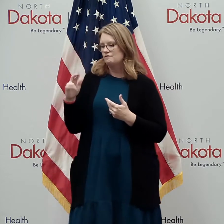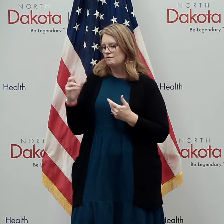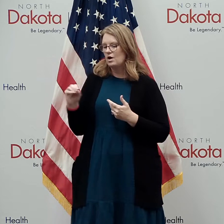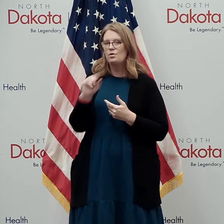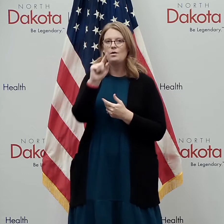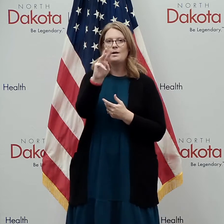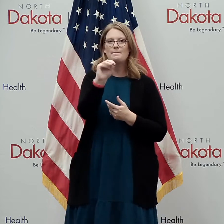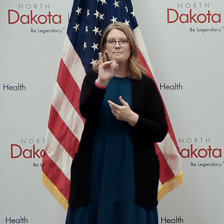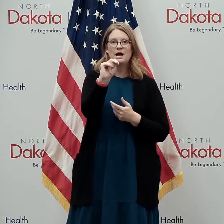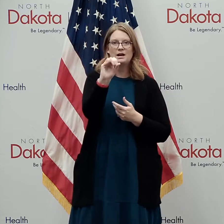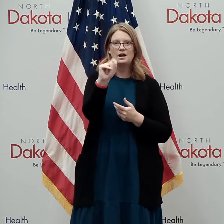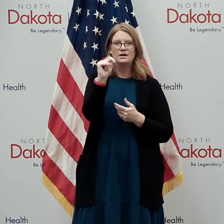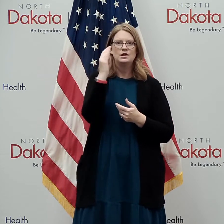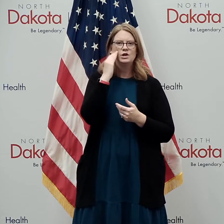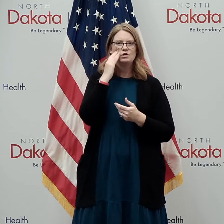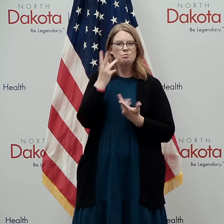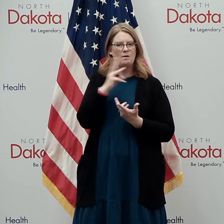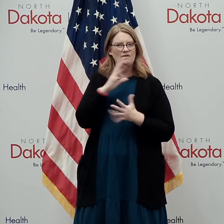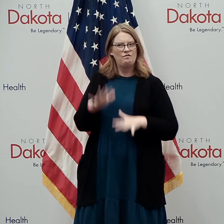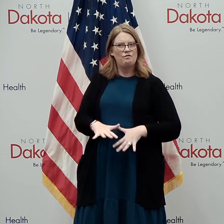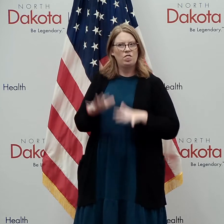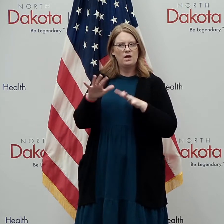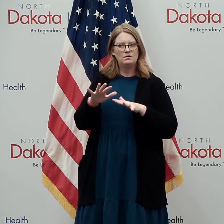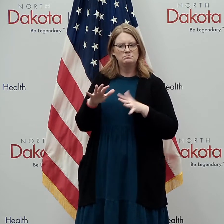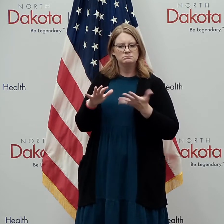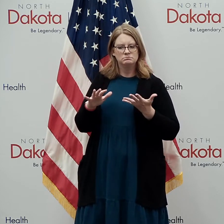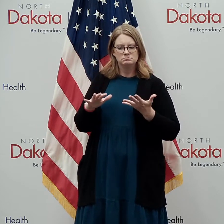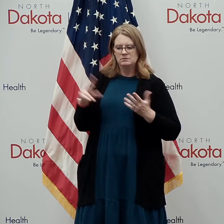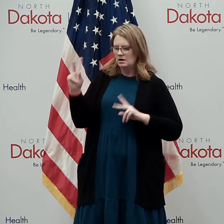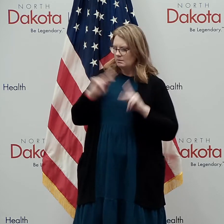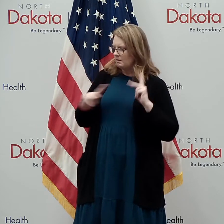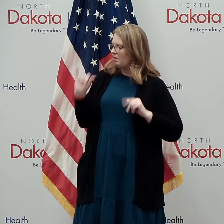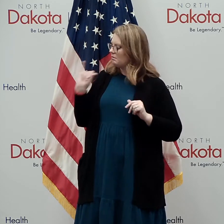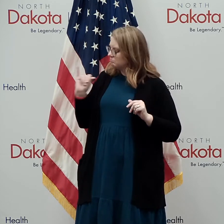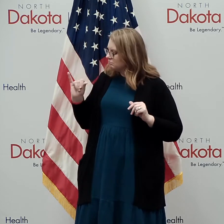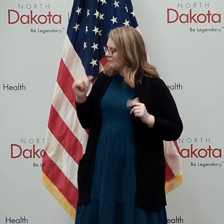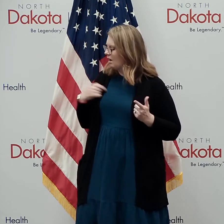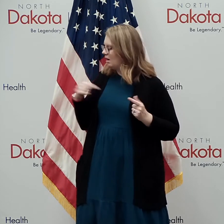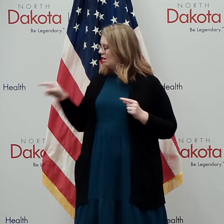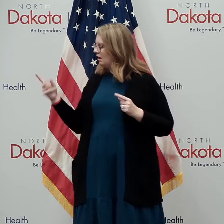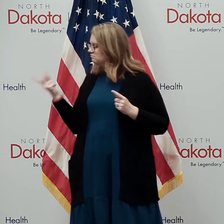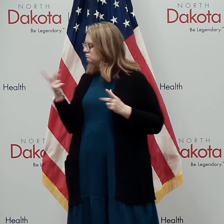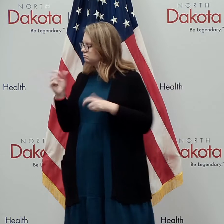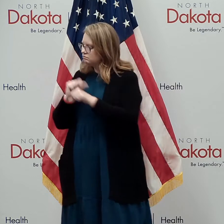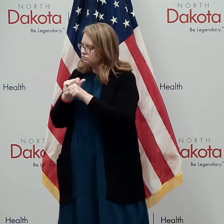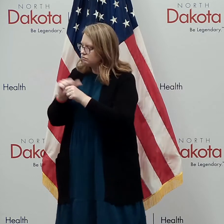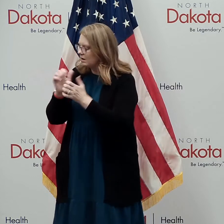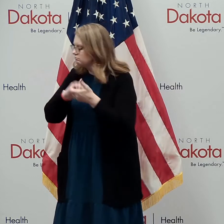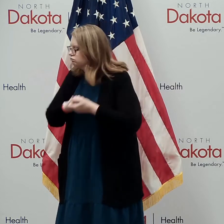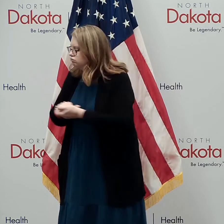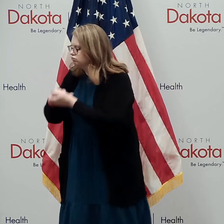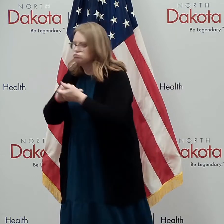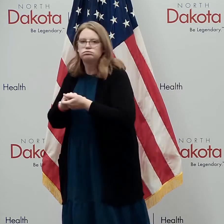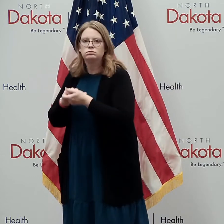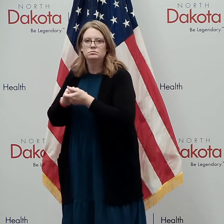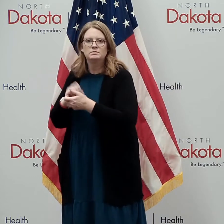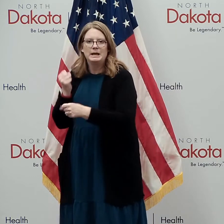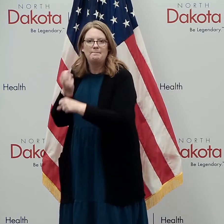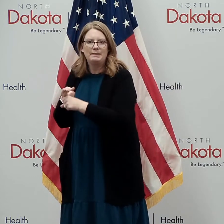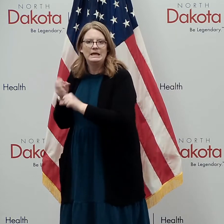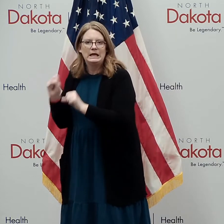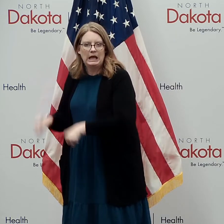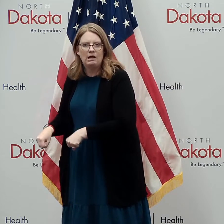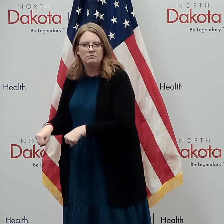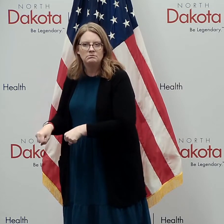during a time of flooding, and everybody understands that if you work together, you can save the community. I mean, I guess I would appeal to the spirit that we've seen